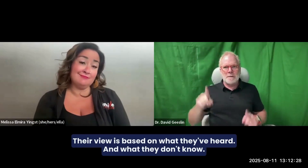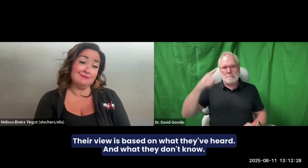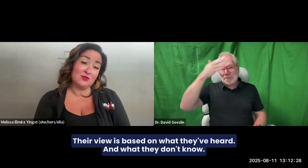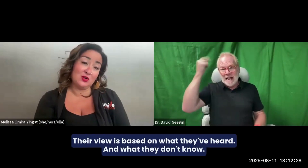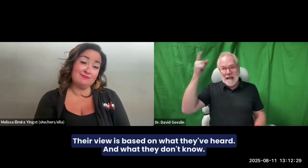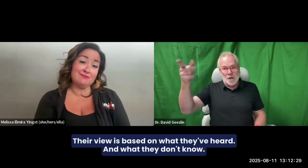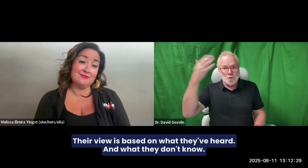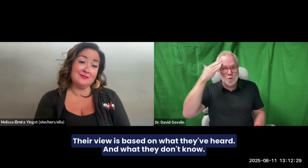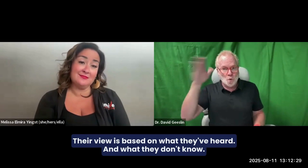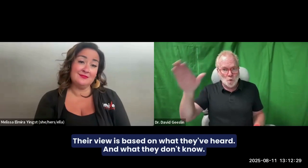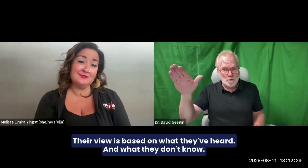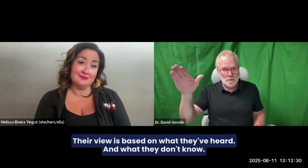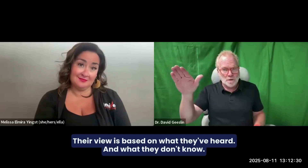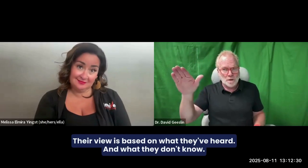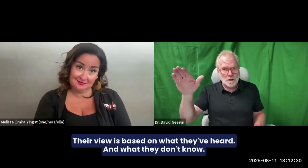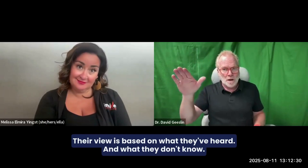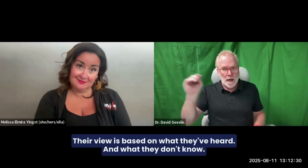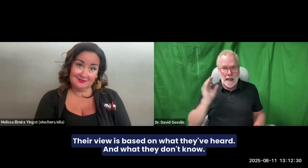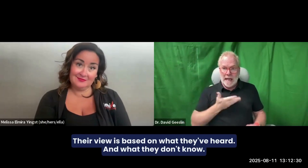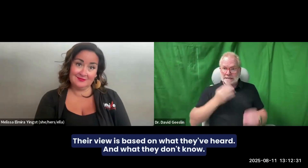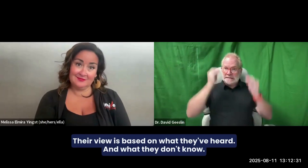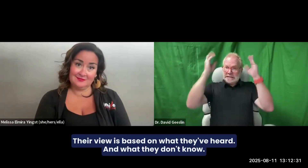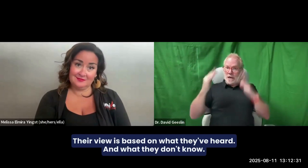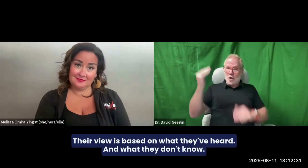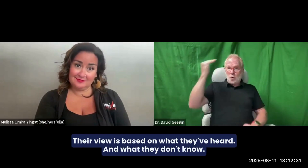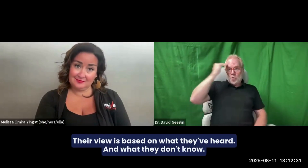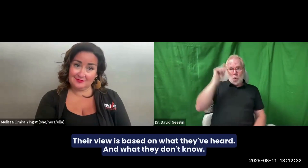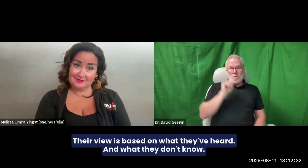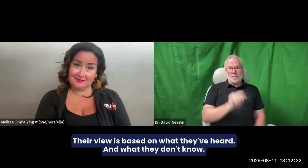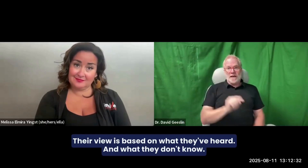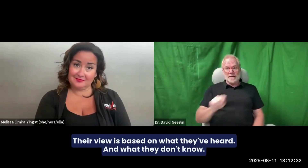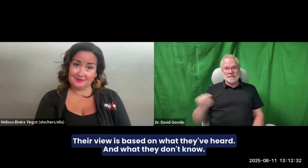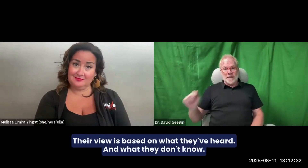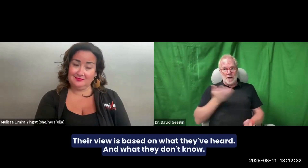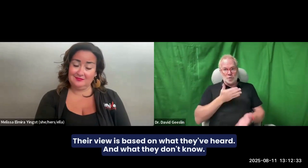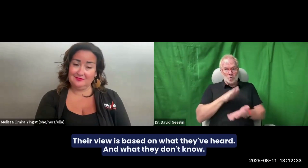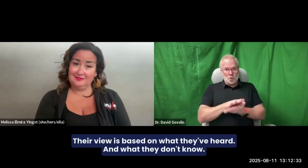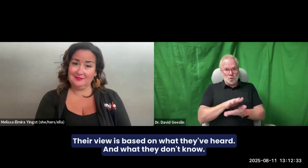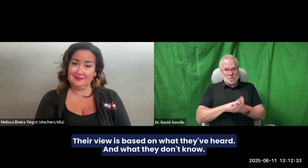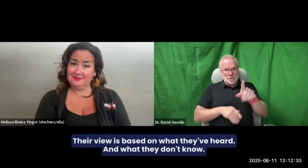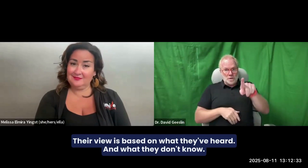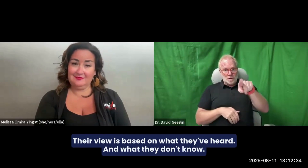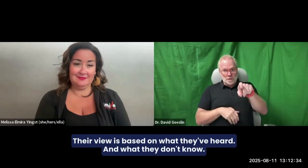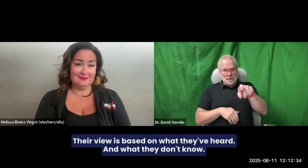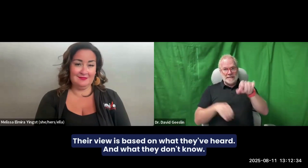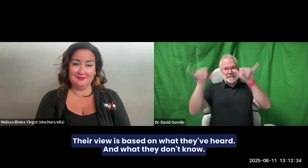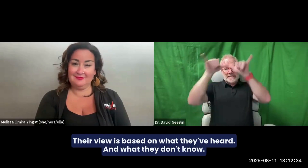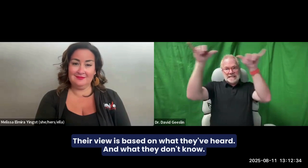Z. Their view is based on what they've heard and what they don't know.